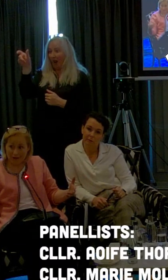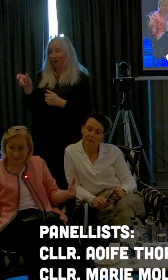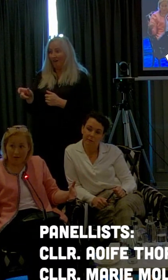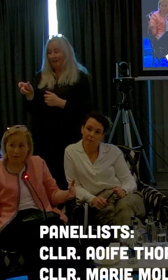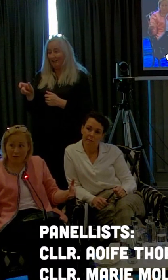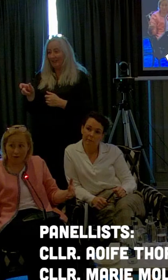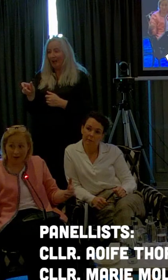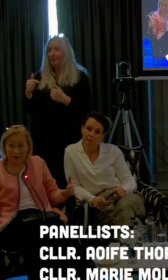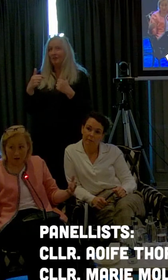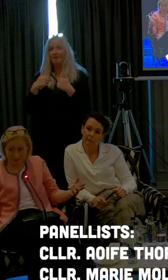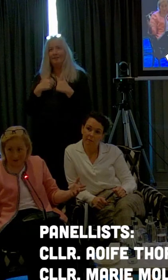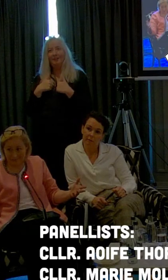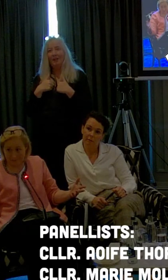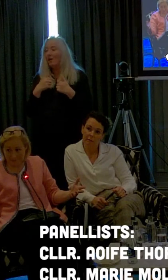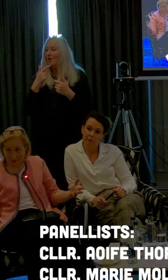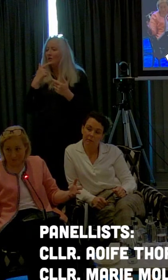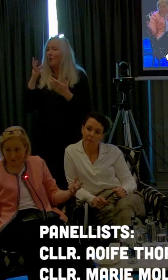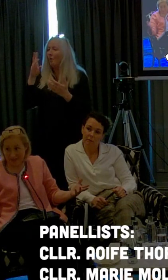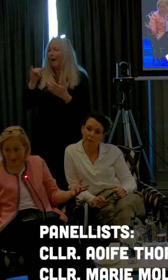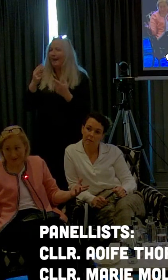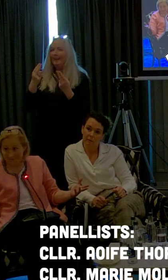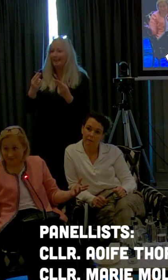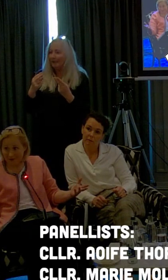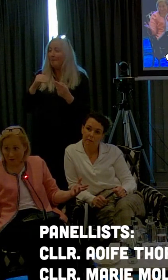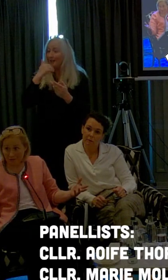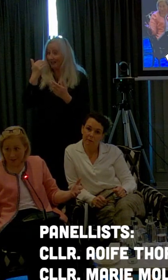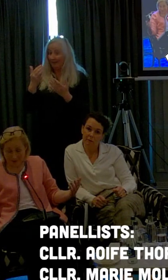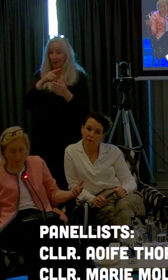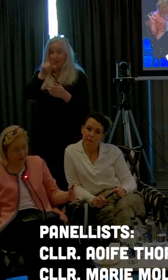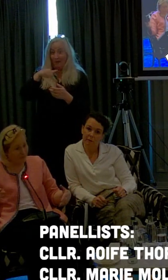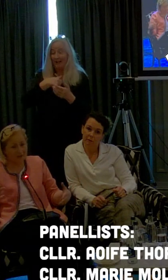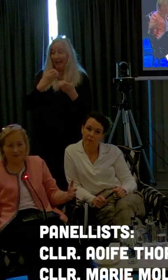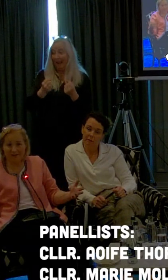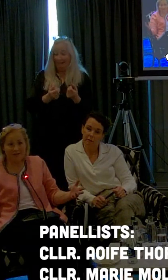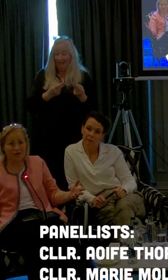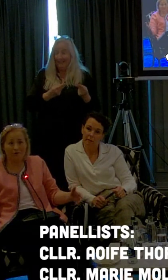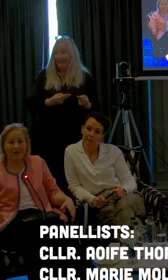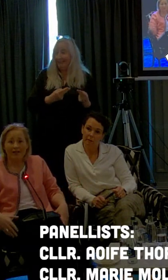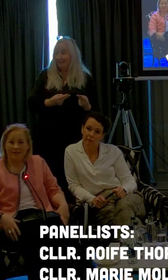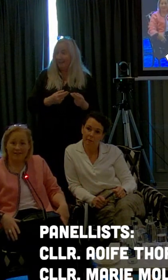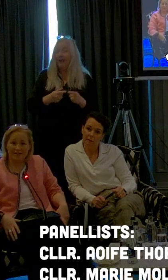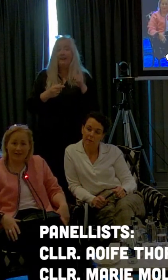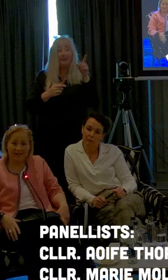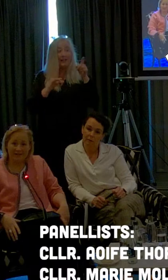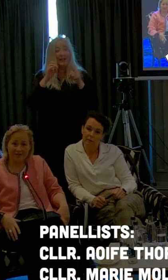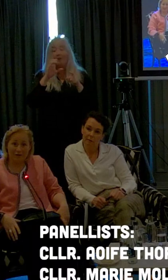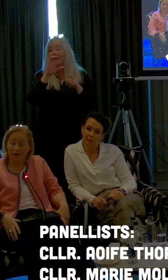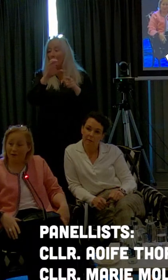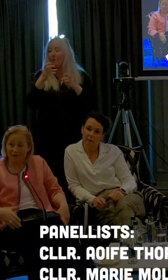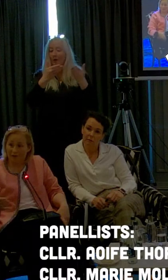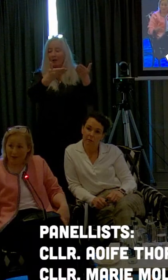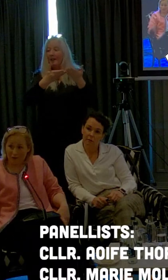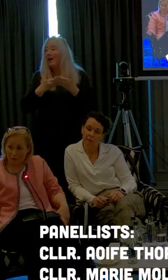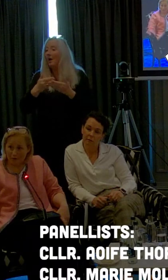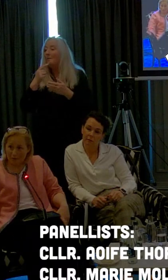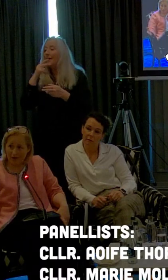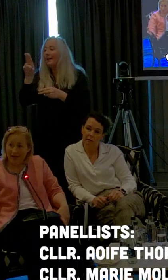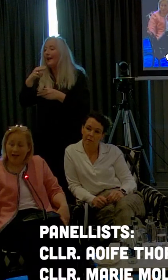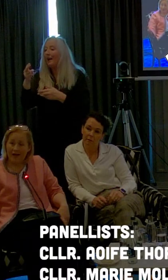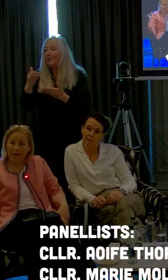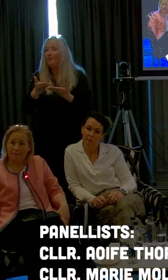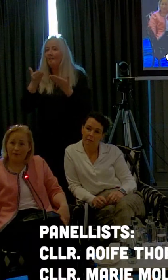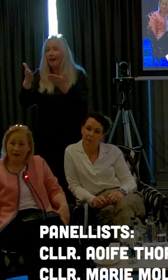a as a counsellor in all of its meanings. You know, they will confide things in you that they're not going to confide in other